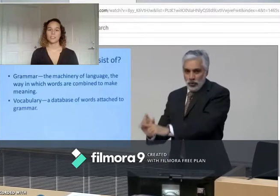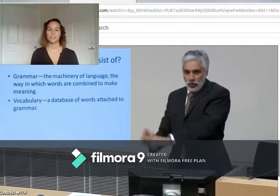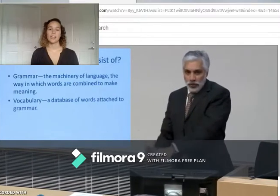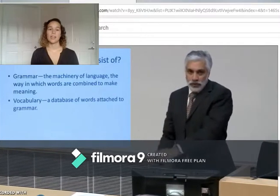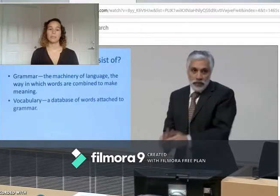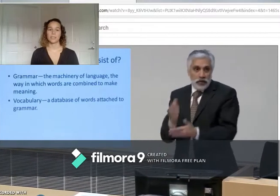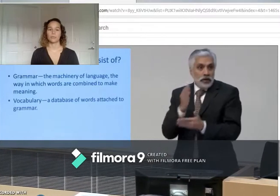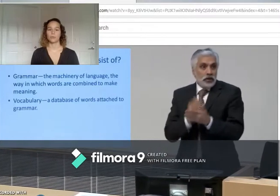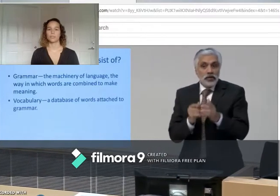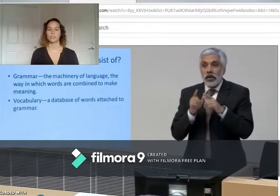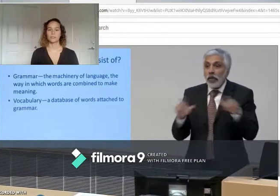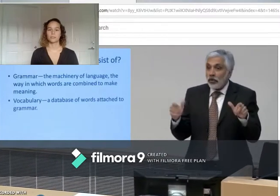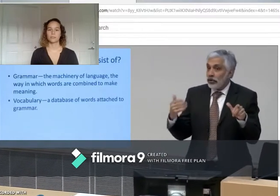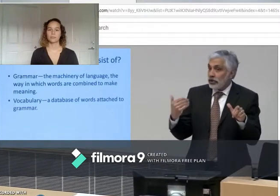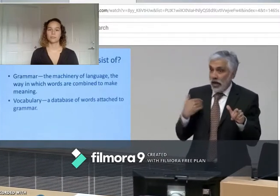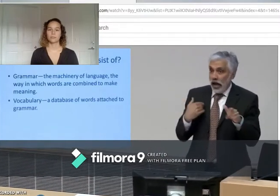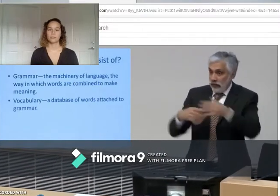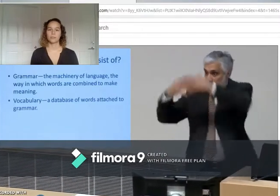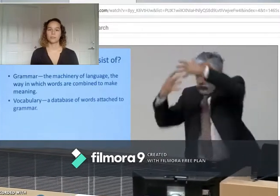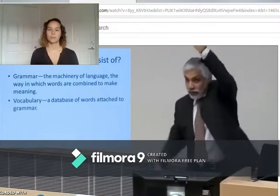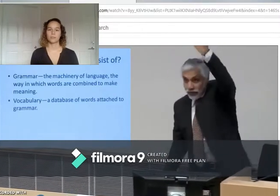Vocabulary is just a database of words.